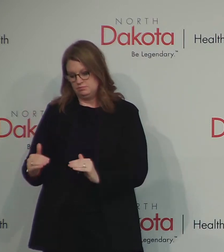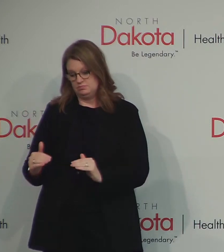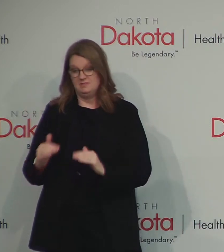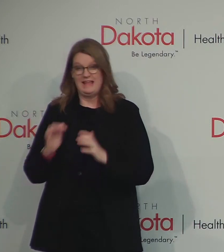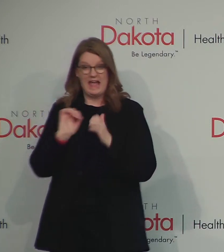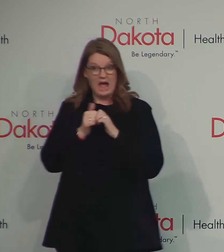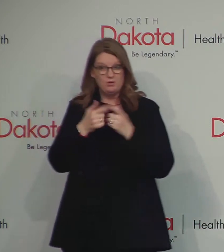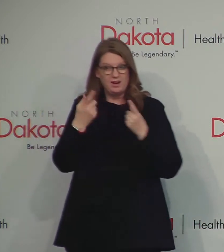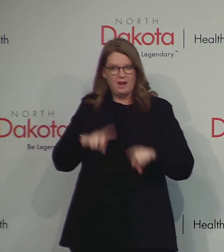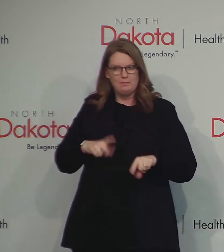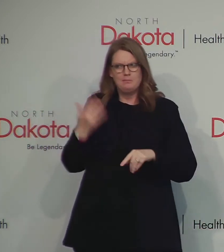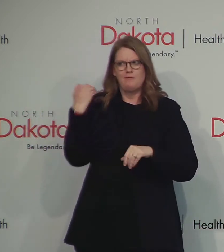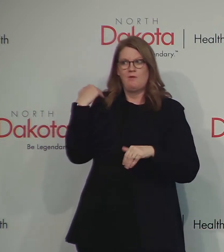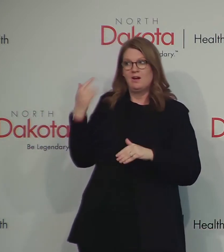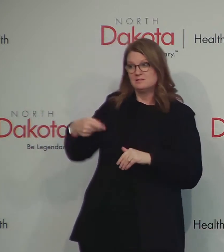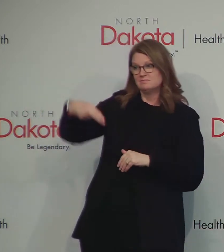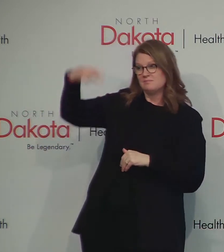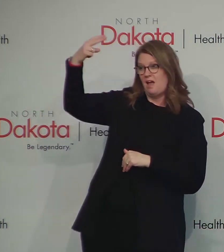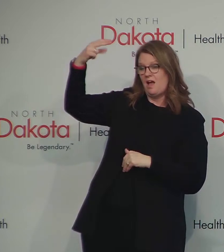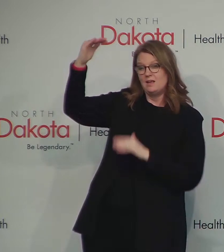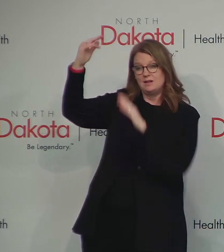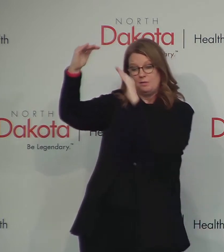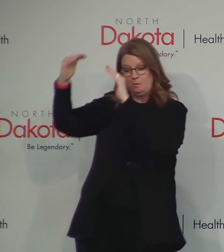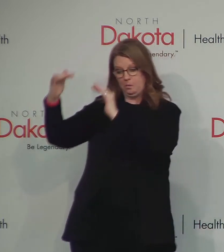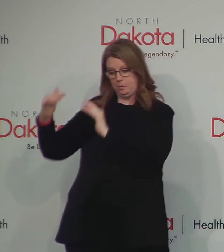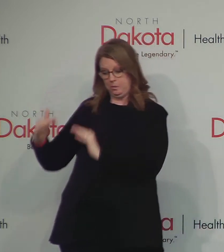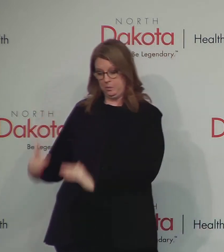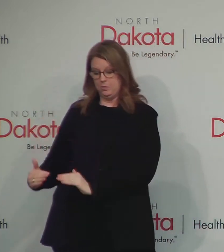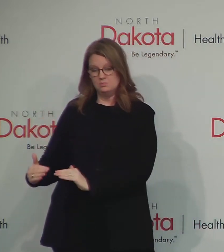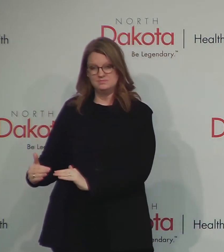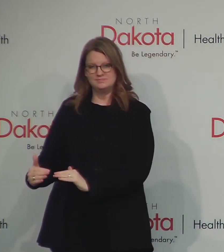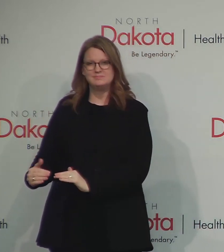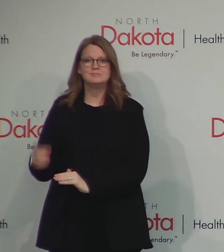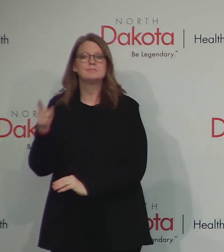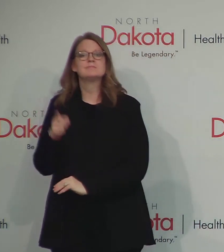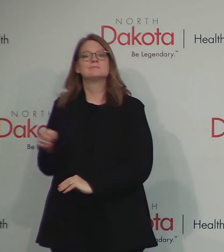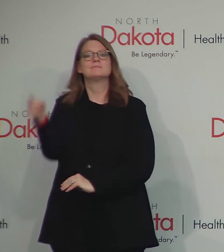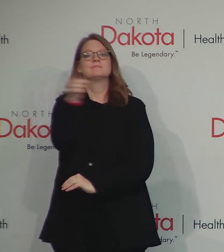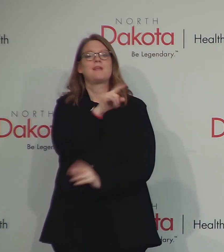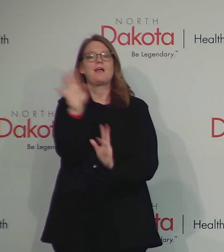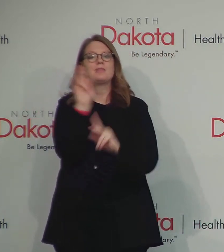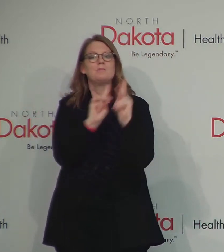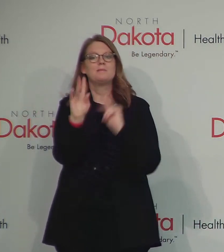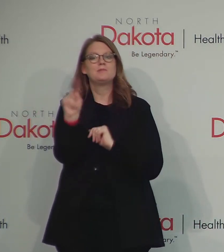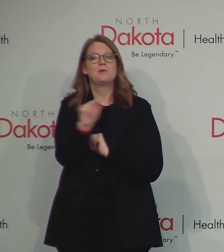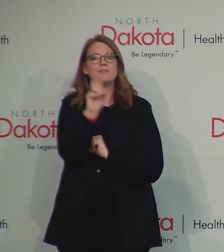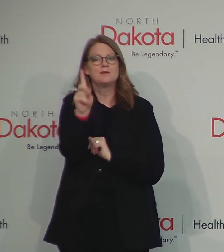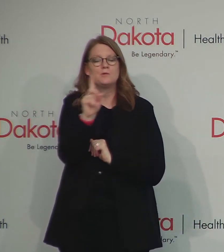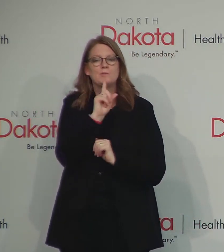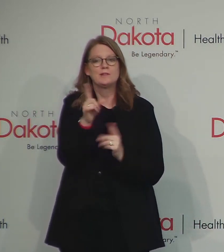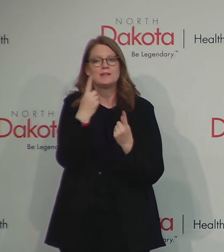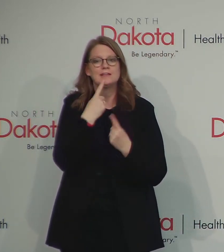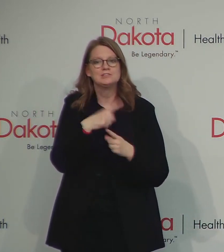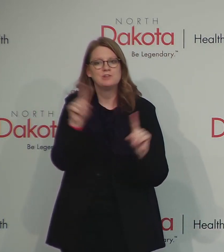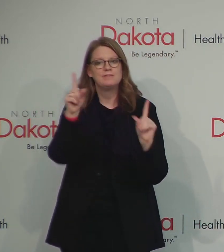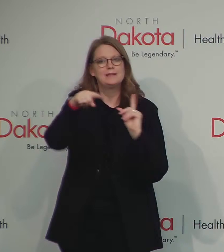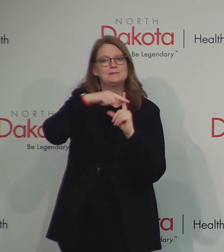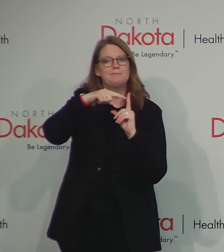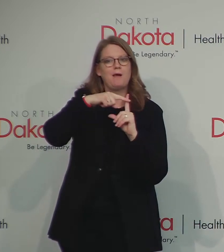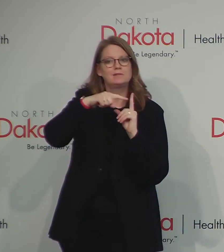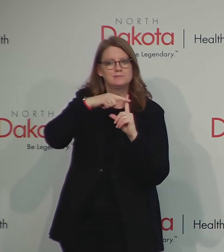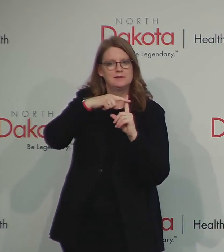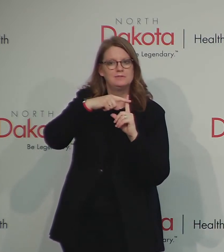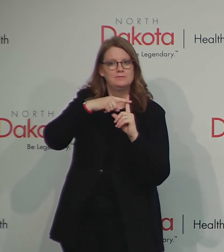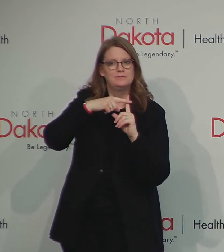spot? Well, we're grateful to all of the people in North Dakota that helped us achieve these positive trends.